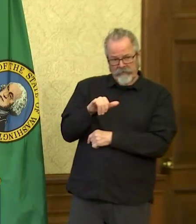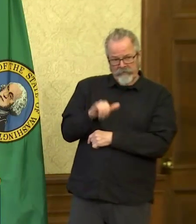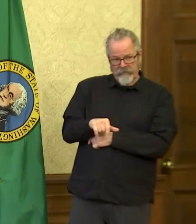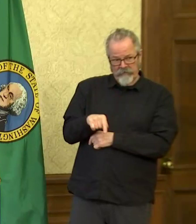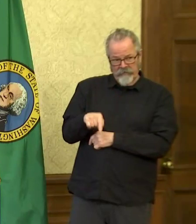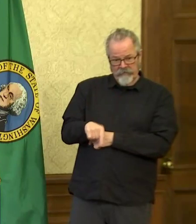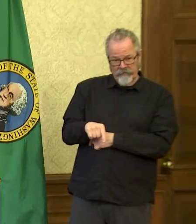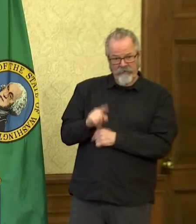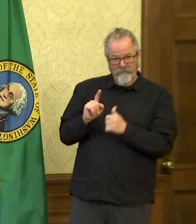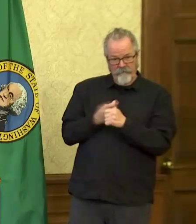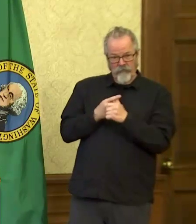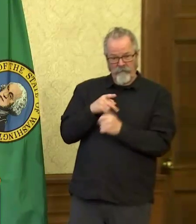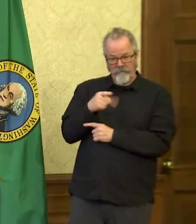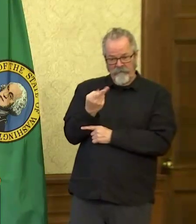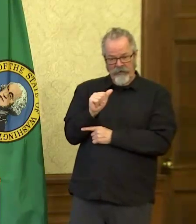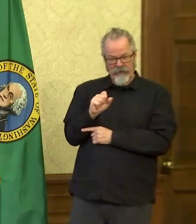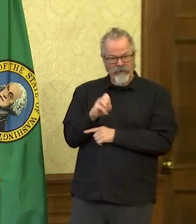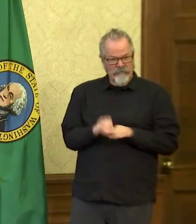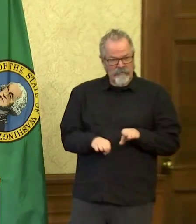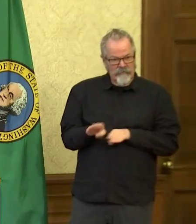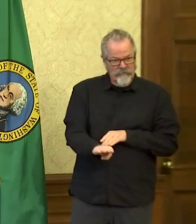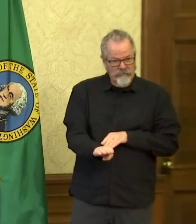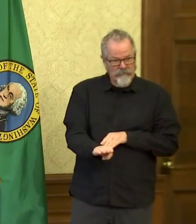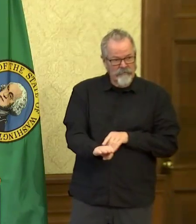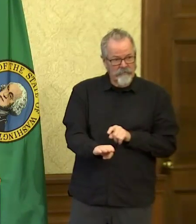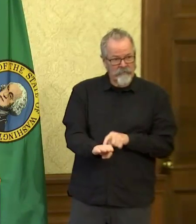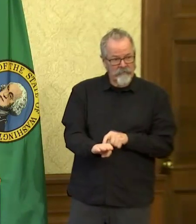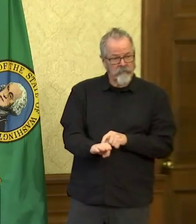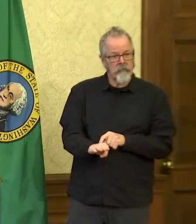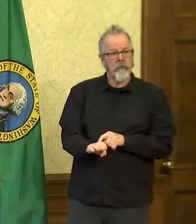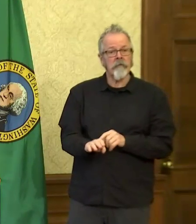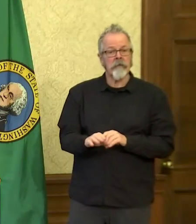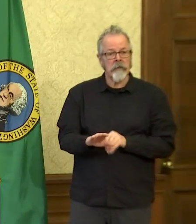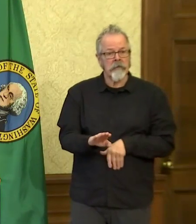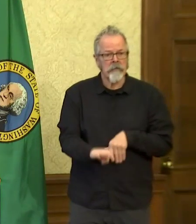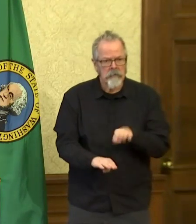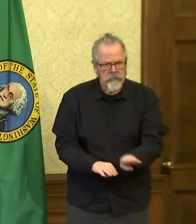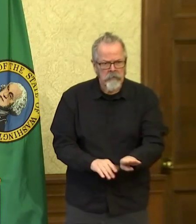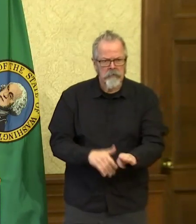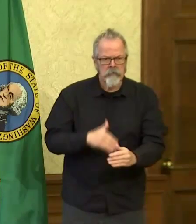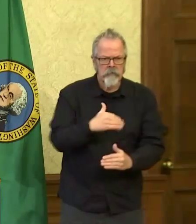terms of construction, how that will be introduced. Is this a low-risk phase?